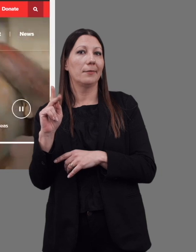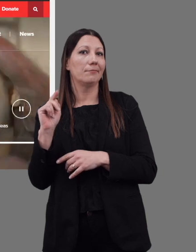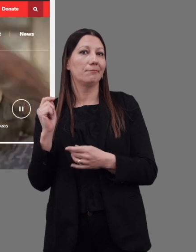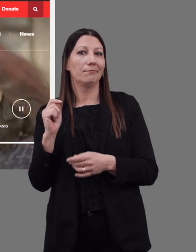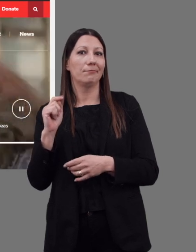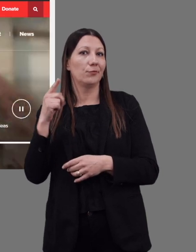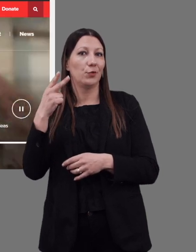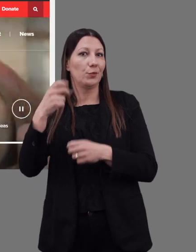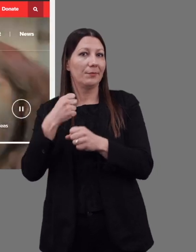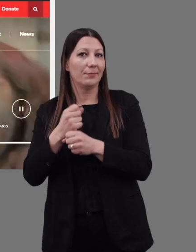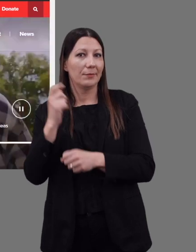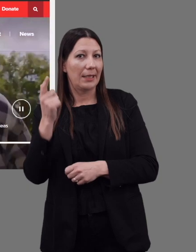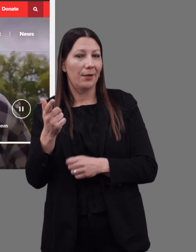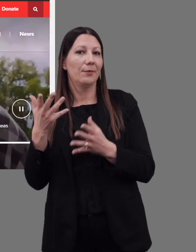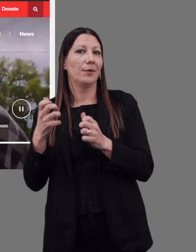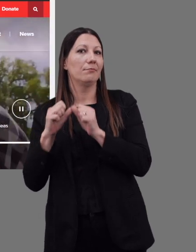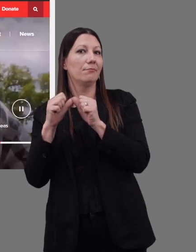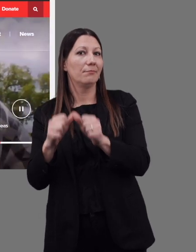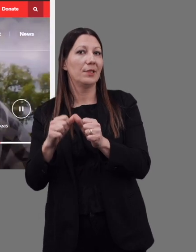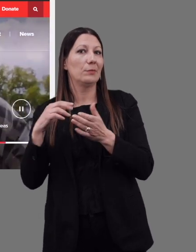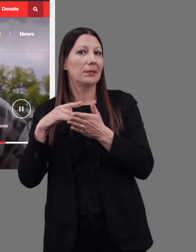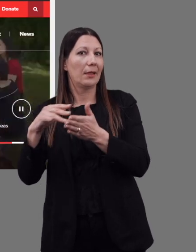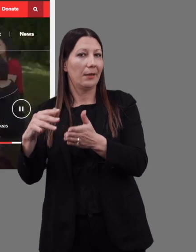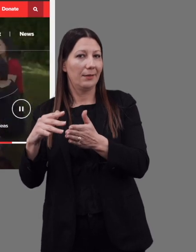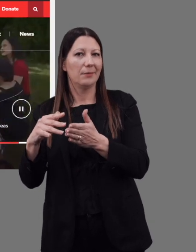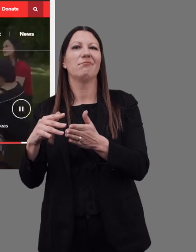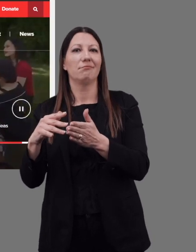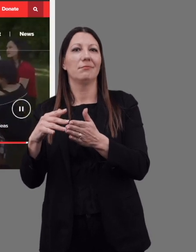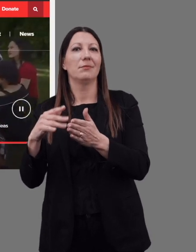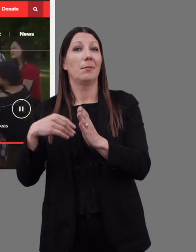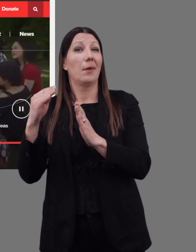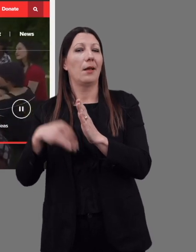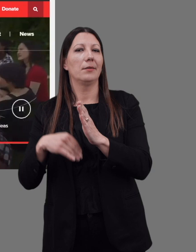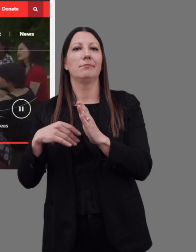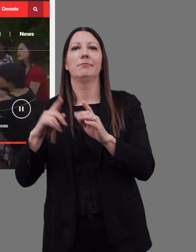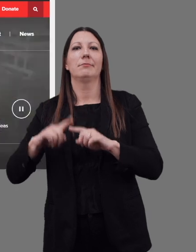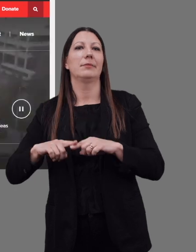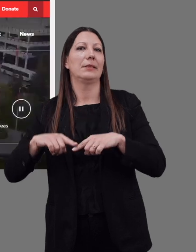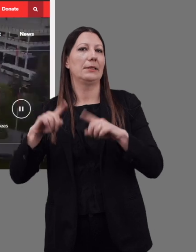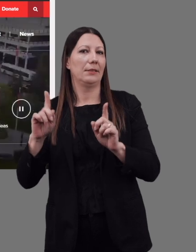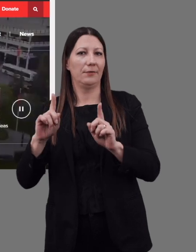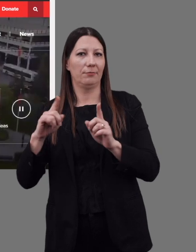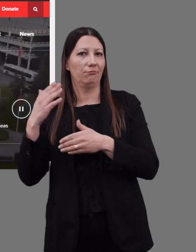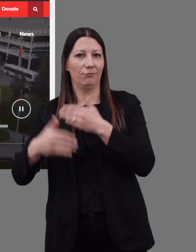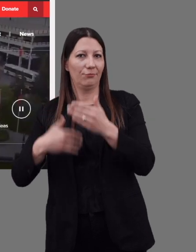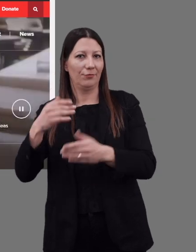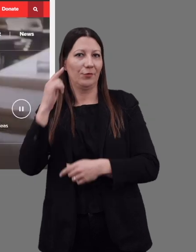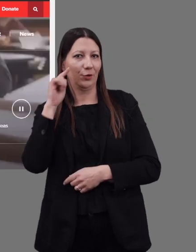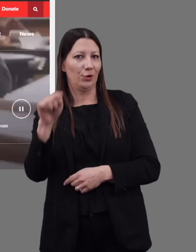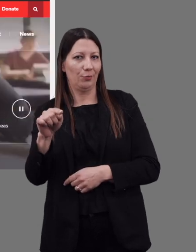to start some further studies, for example. In that case, there is a different way to